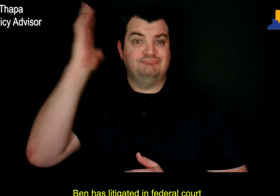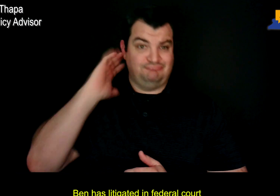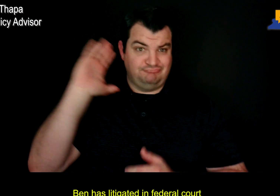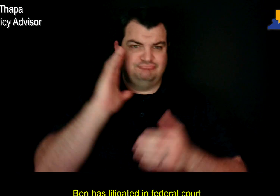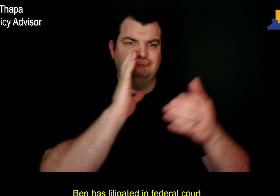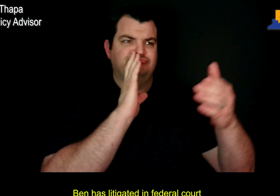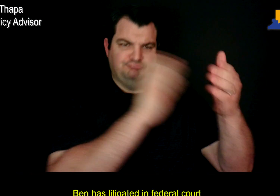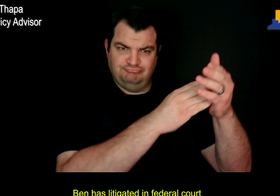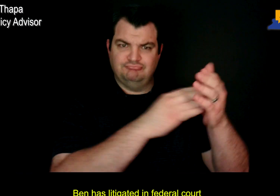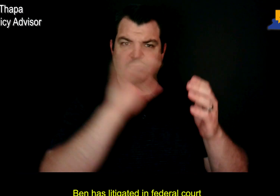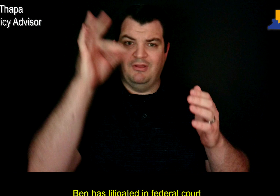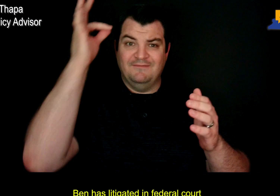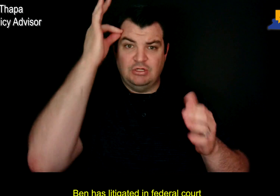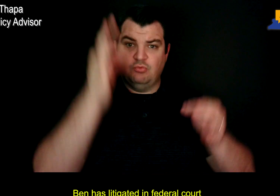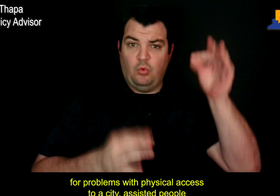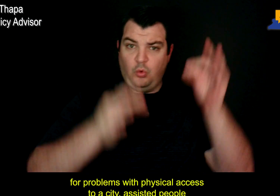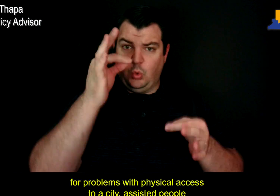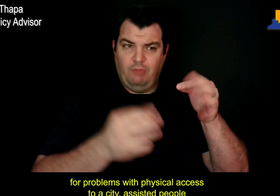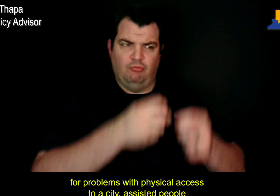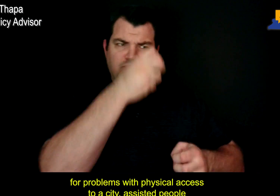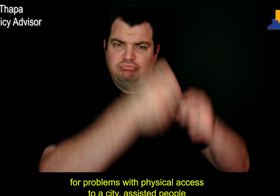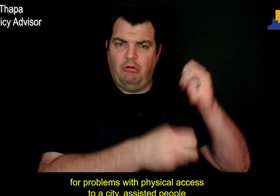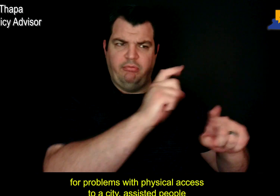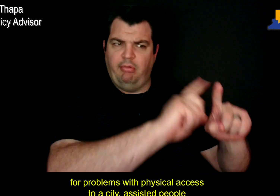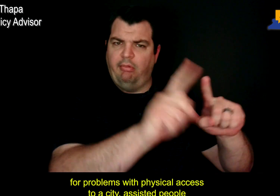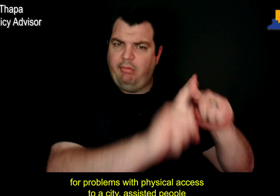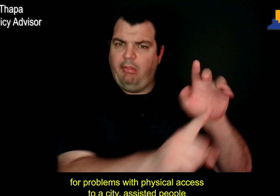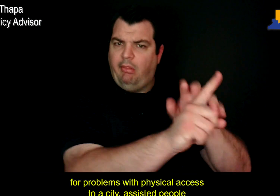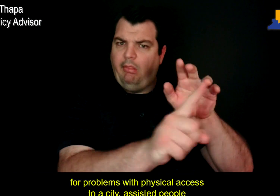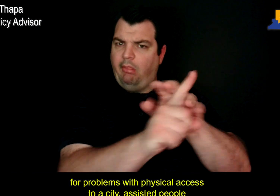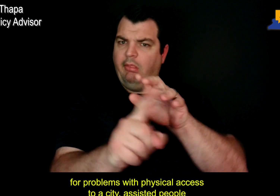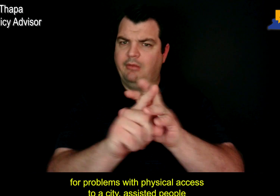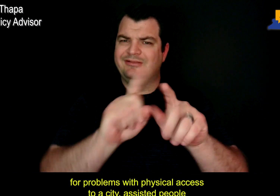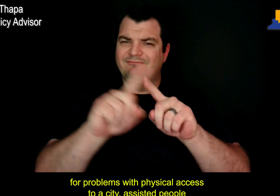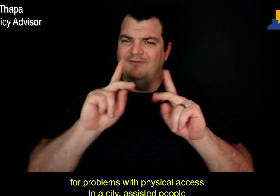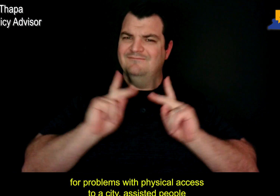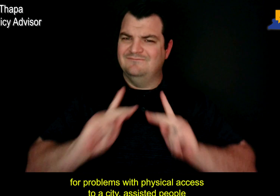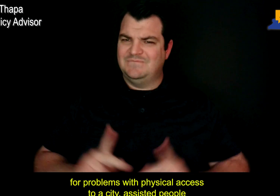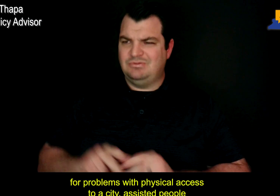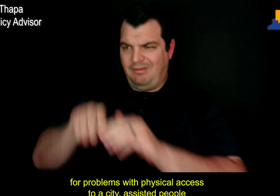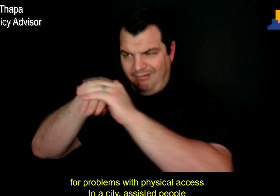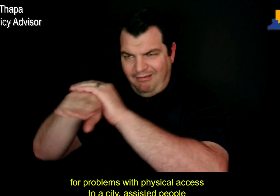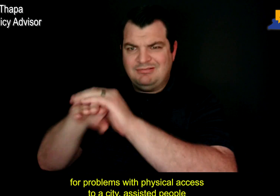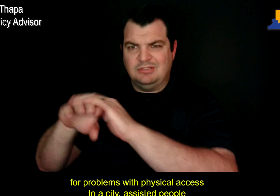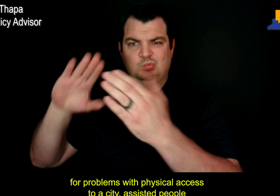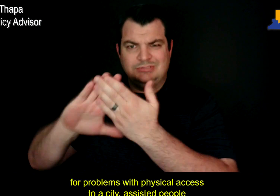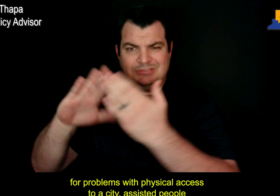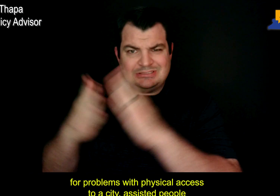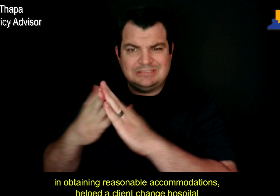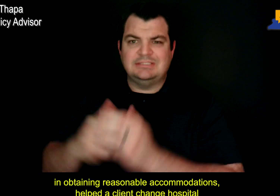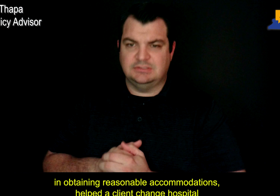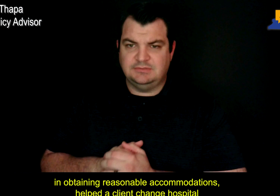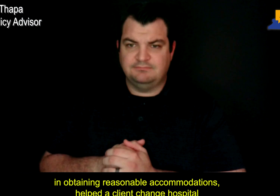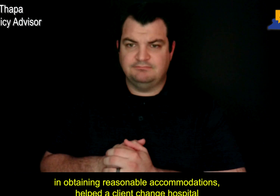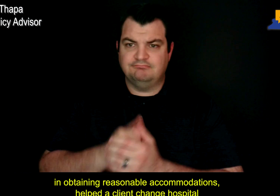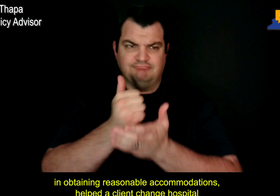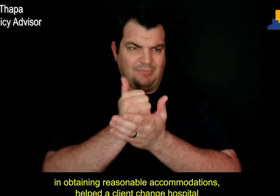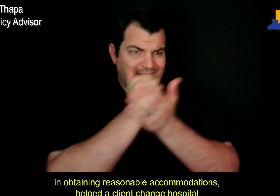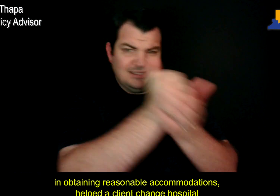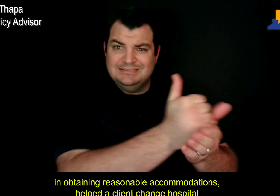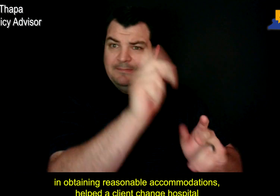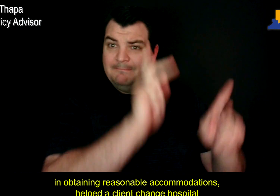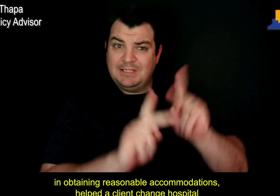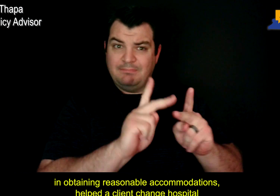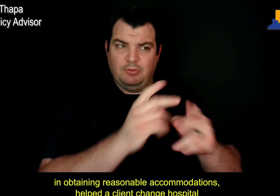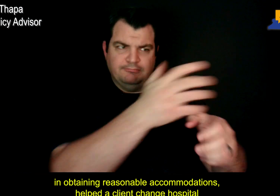Ben has litigated in federal court for problems with physical access to a city, assisted people in obtaining